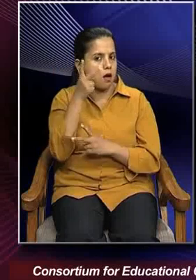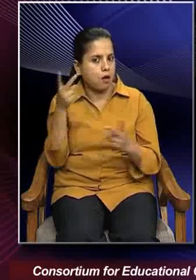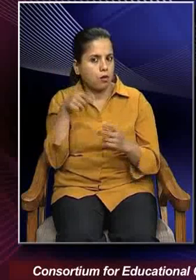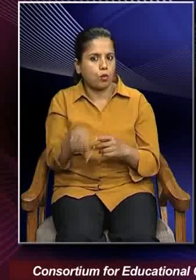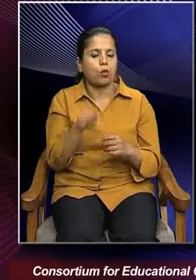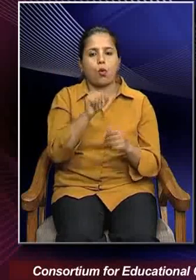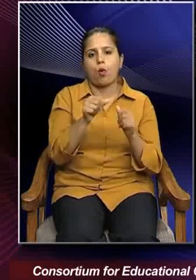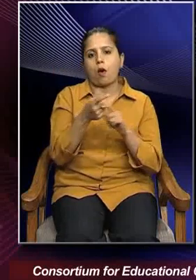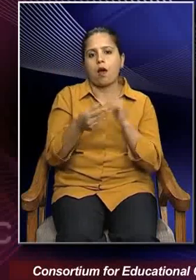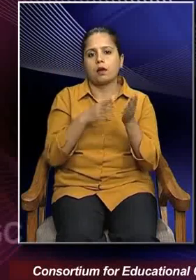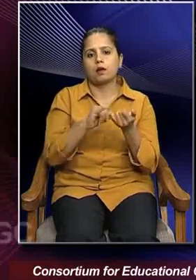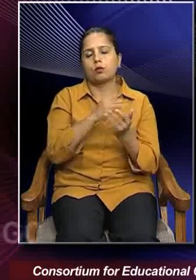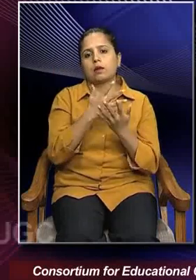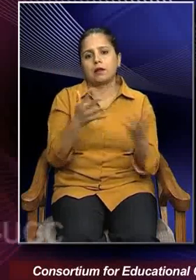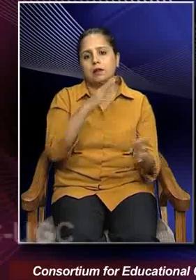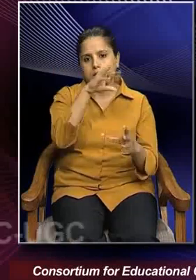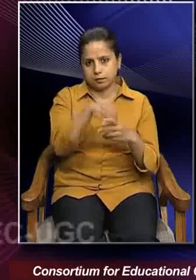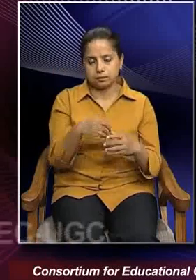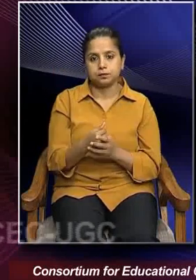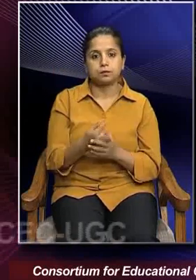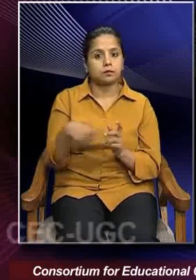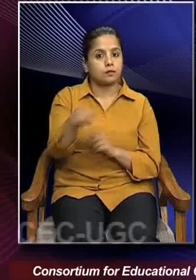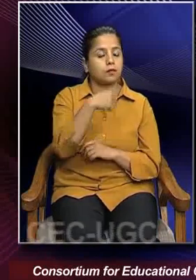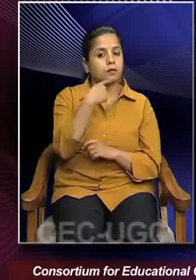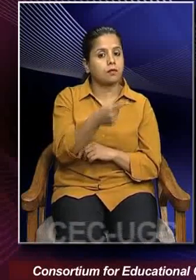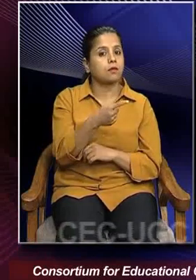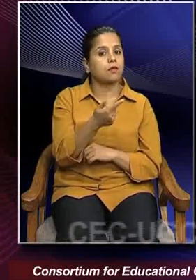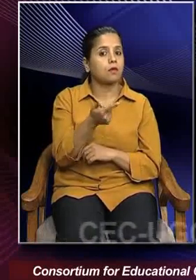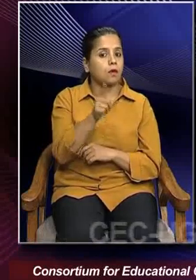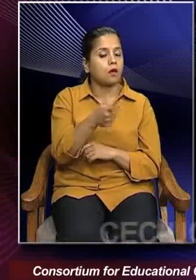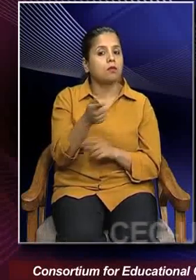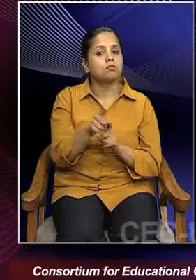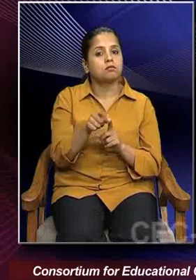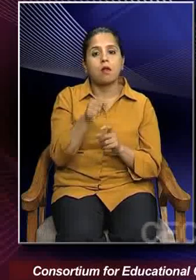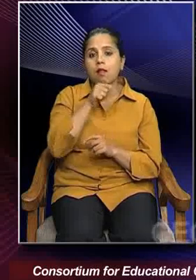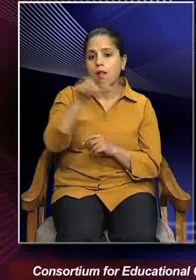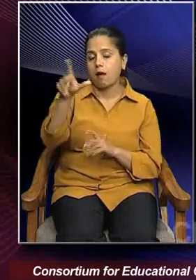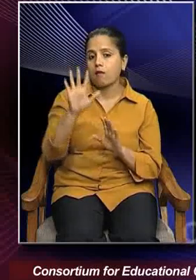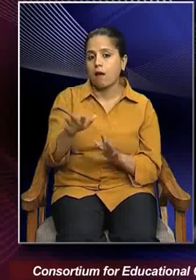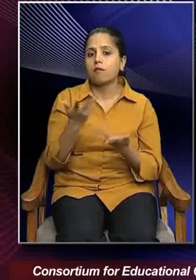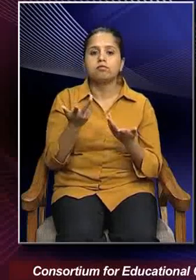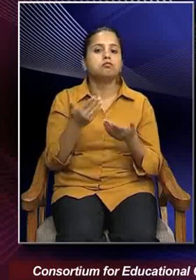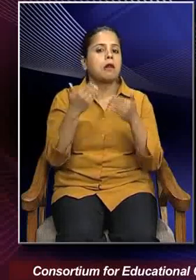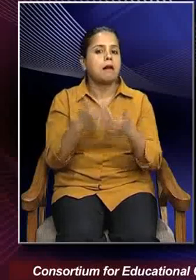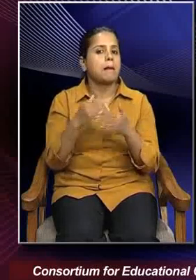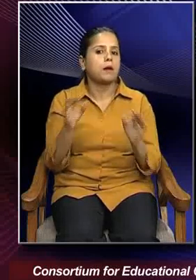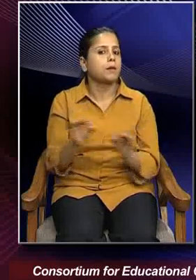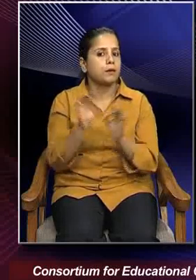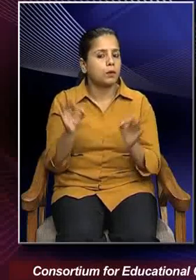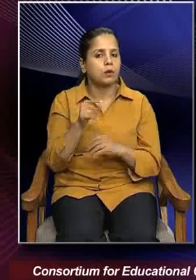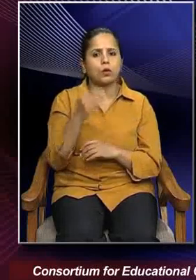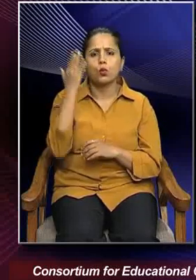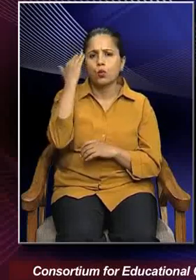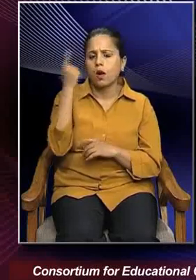these elements. Thus, it is ultimate and eternal. It is because